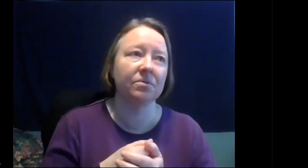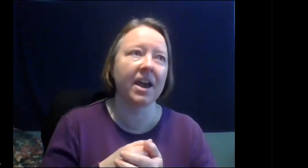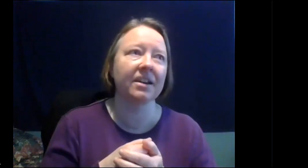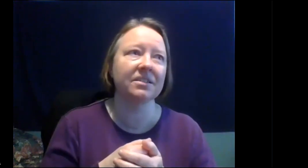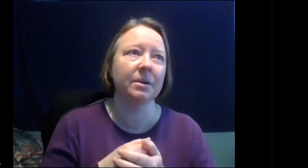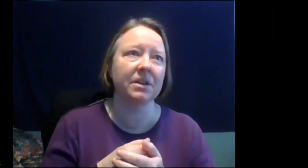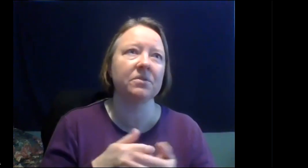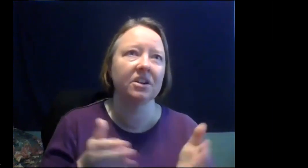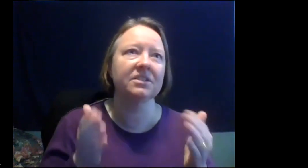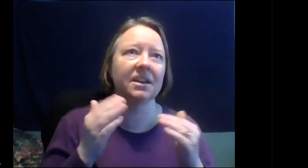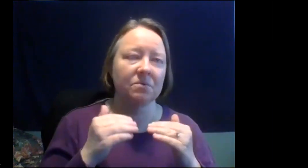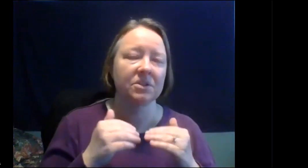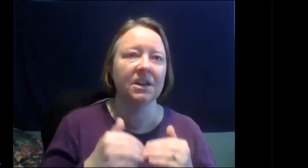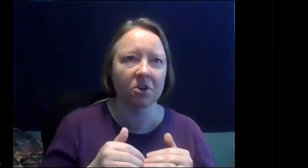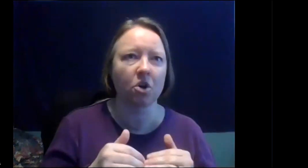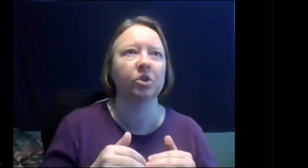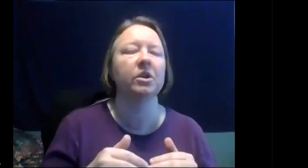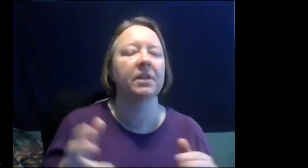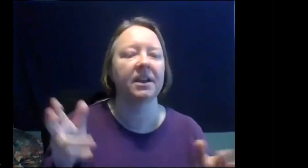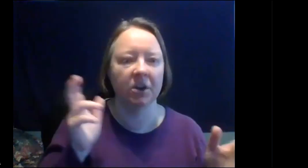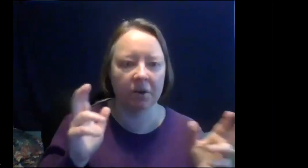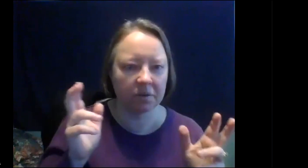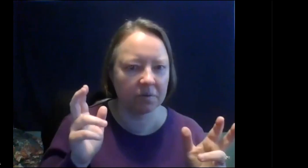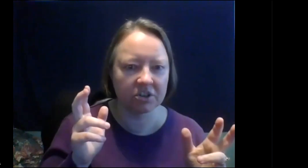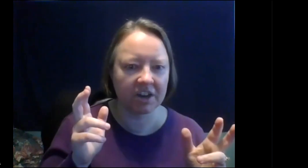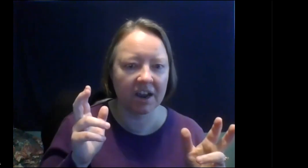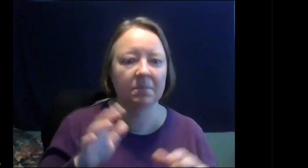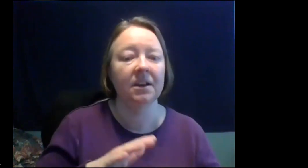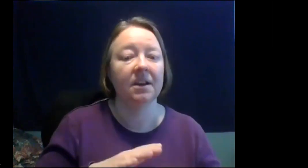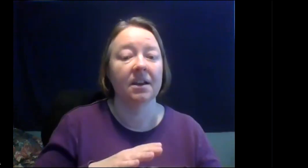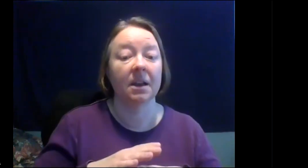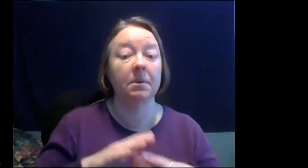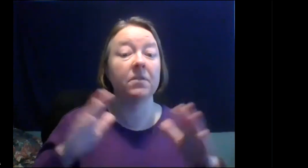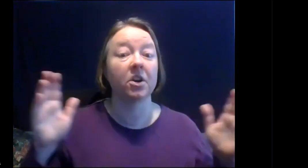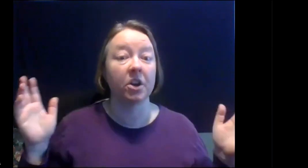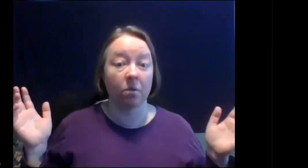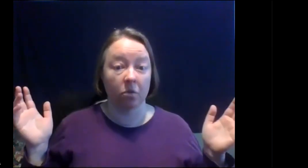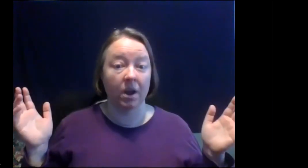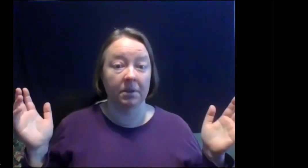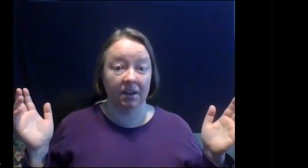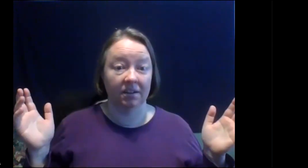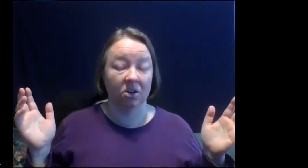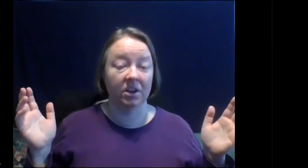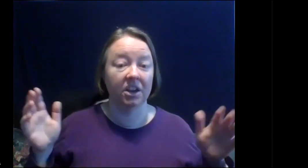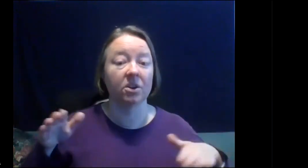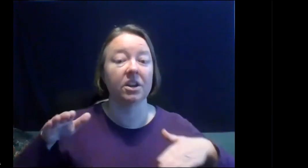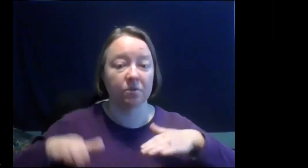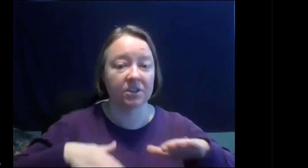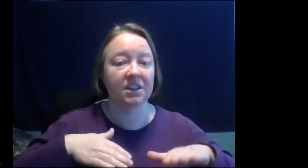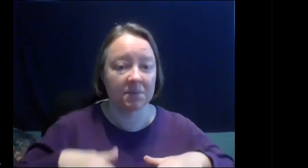in fact, some deaf adults that have received a cochlear implant, hearing for the first time, can be very overwhelming. Hearing your footsteps